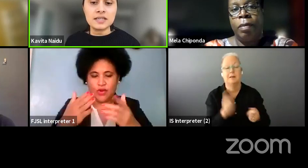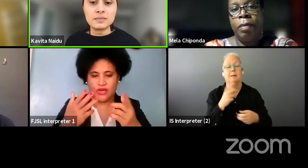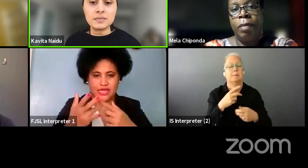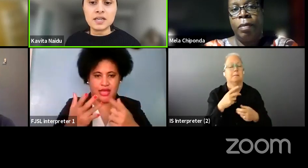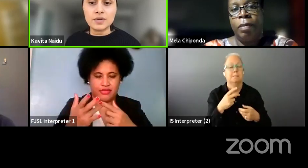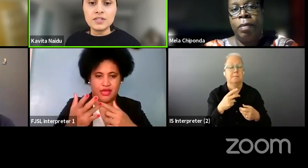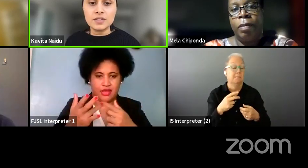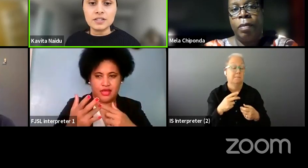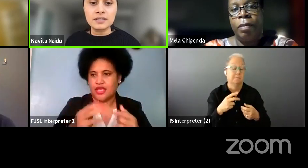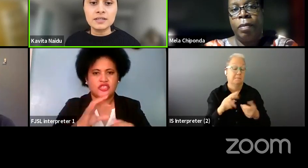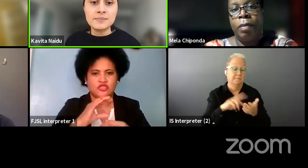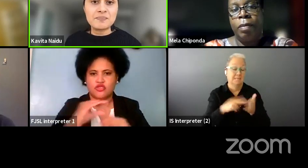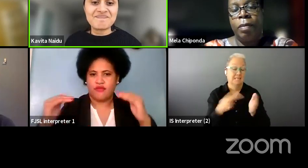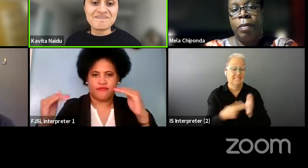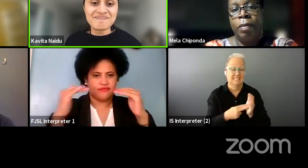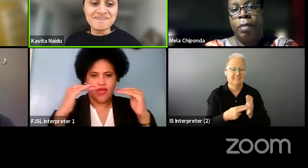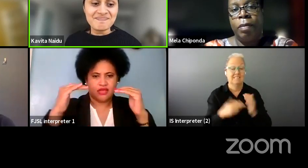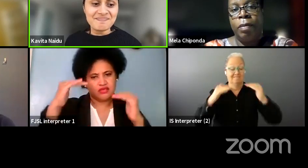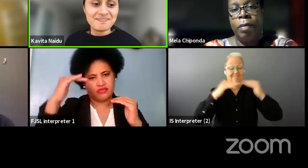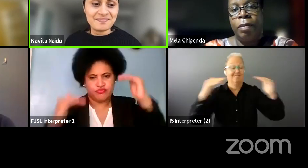inequalities in our region.